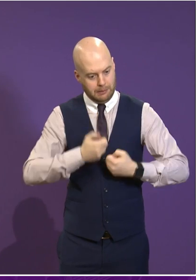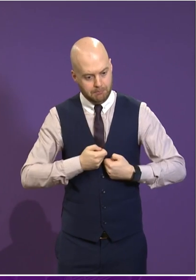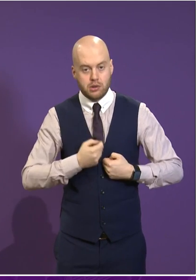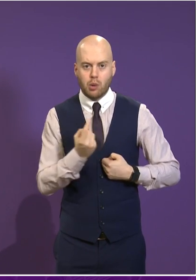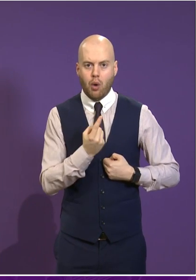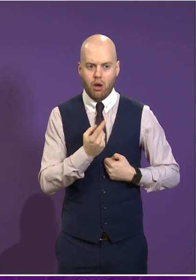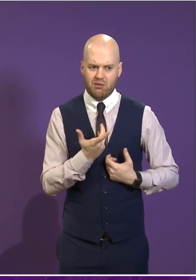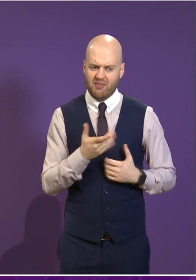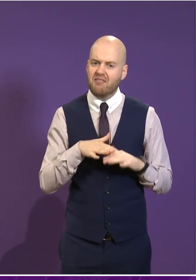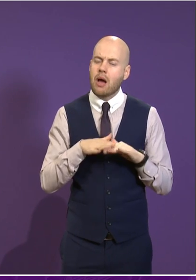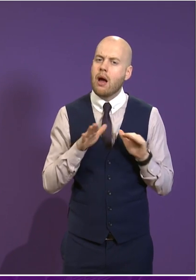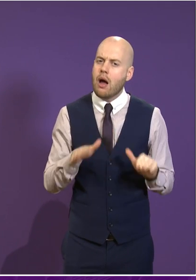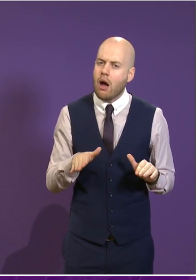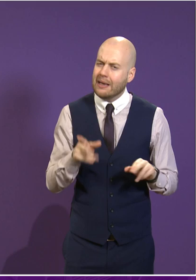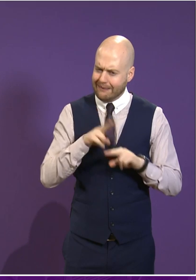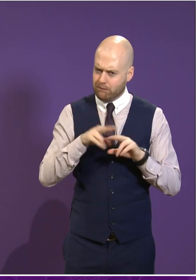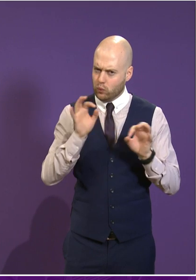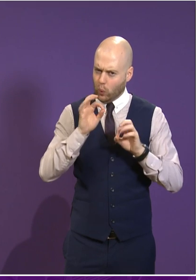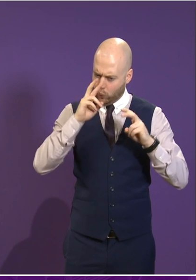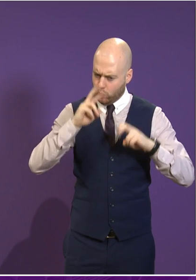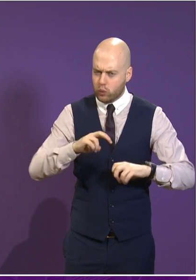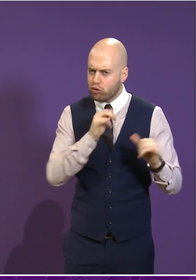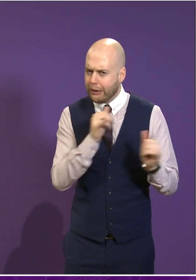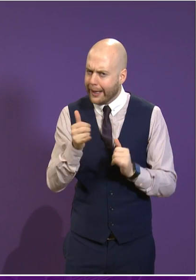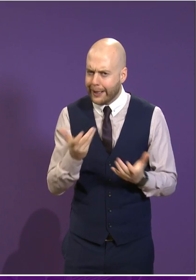that's fair if there's no analysis of this? Yeah.